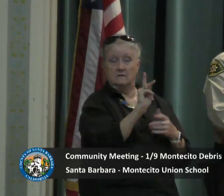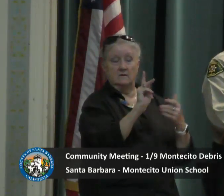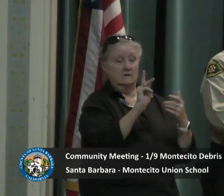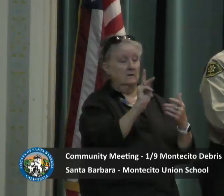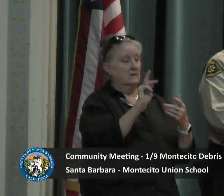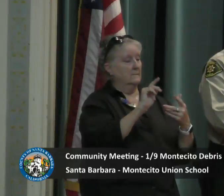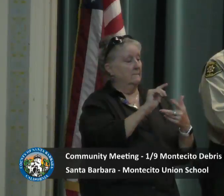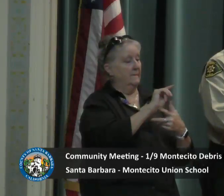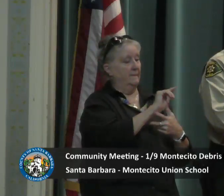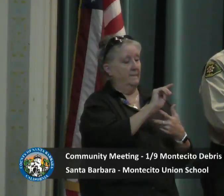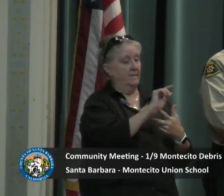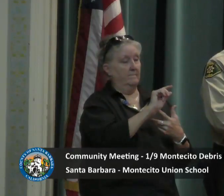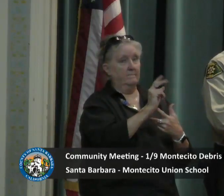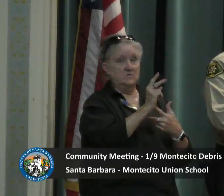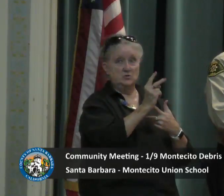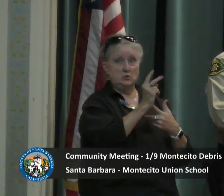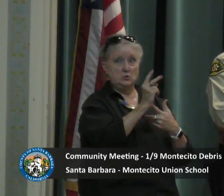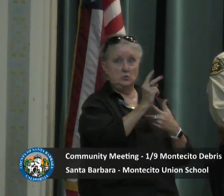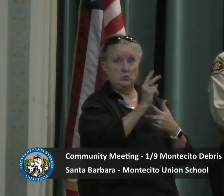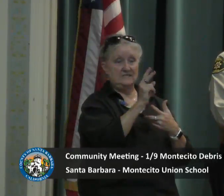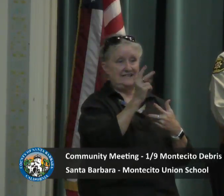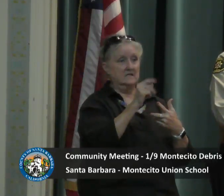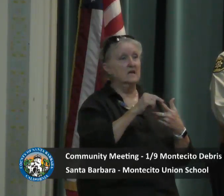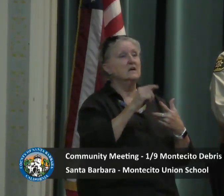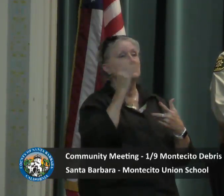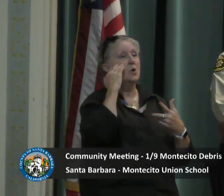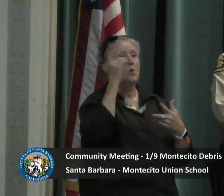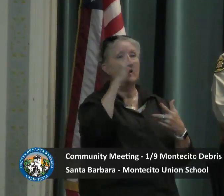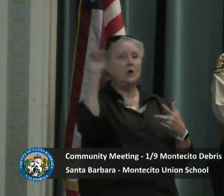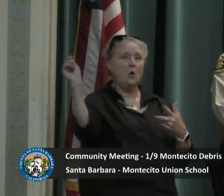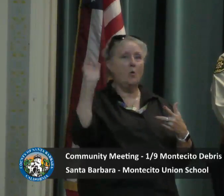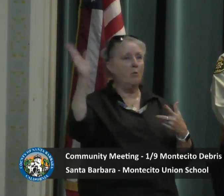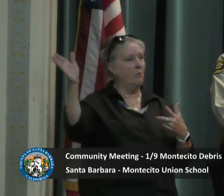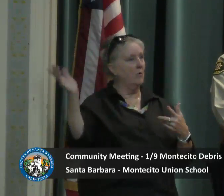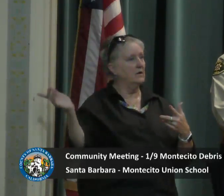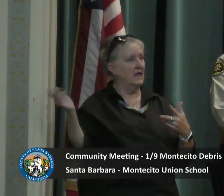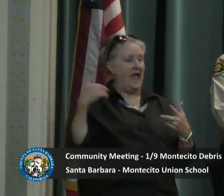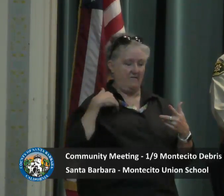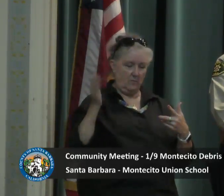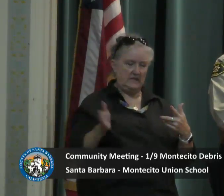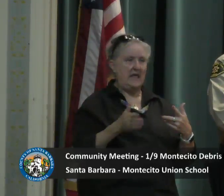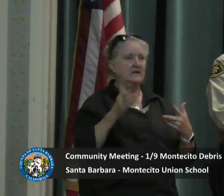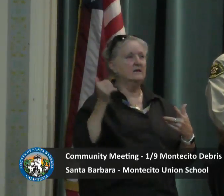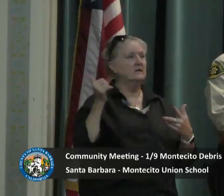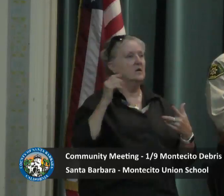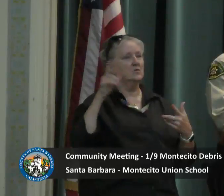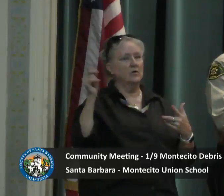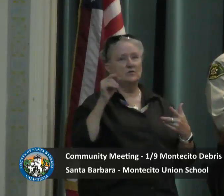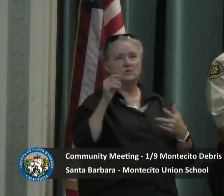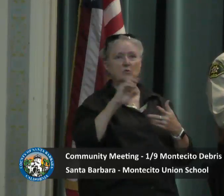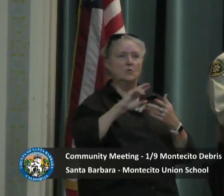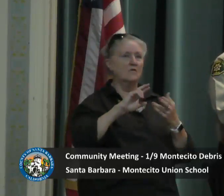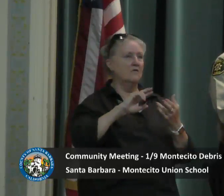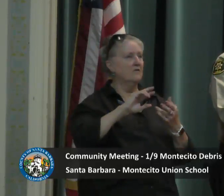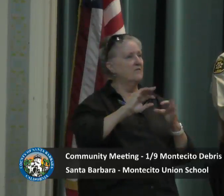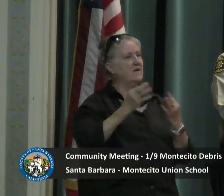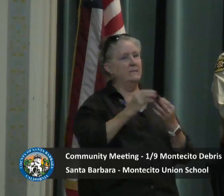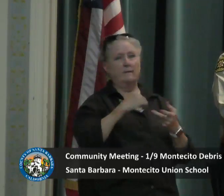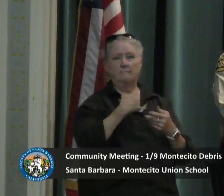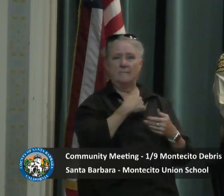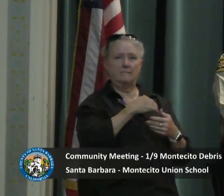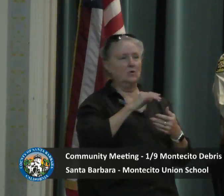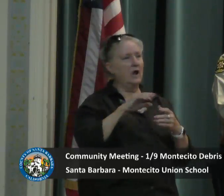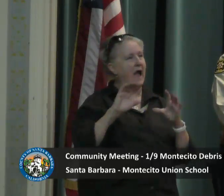Number two, know where you're going to go in the event of evacuation. Have a plan. To a relative's house, to a